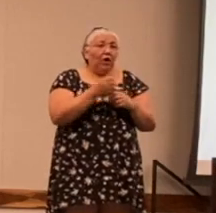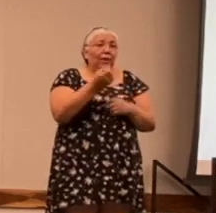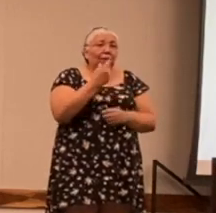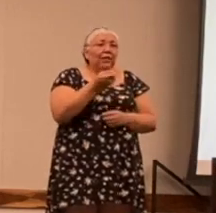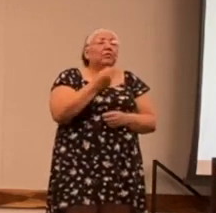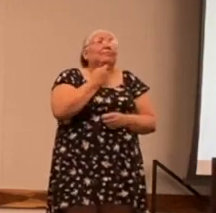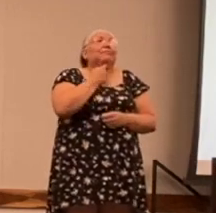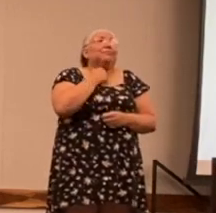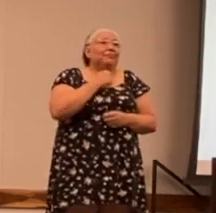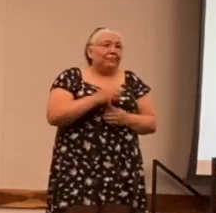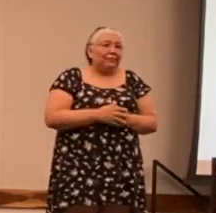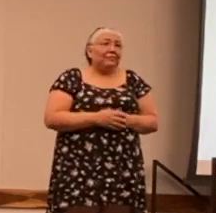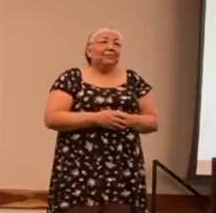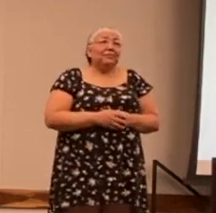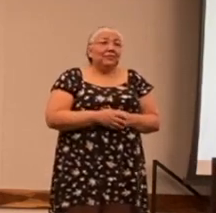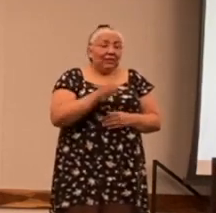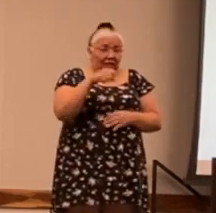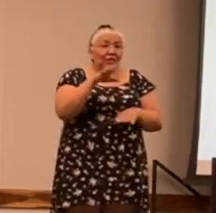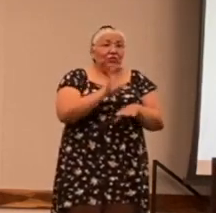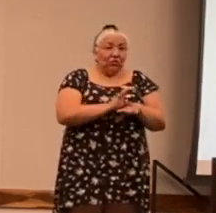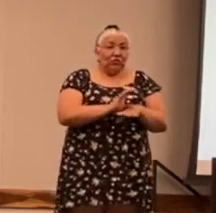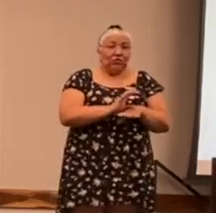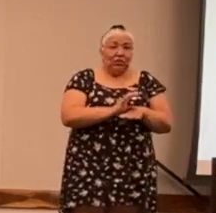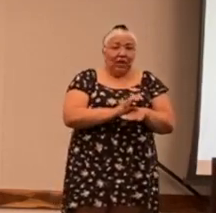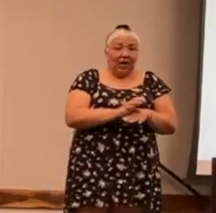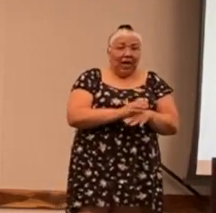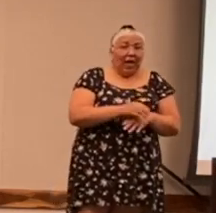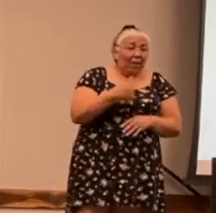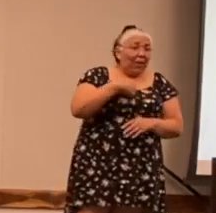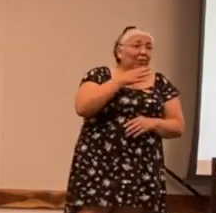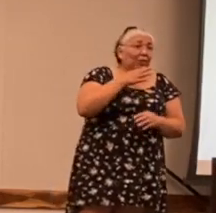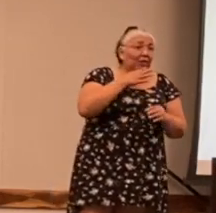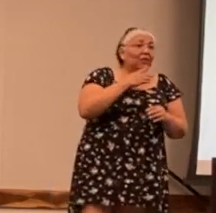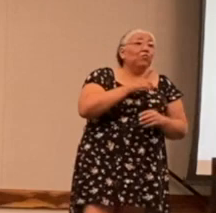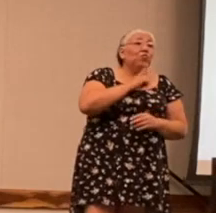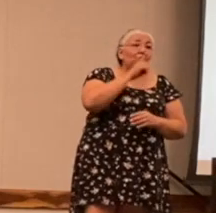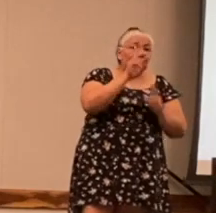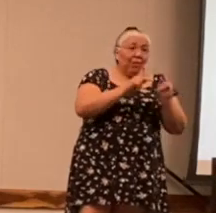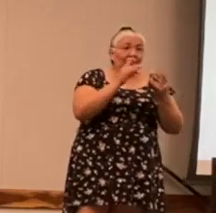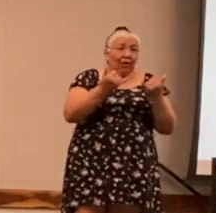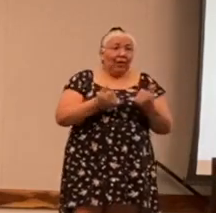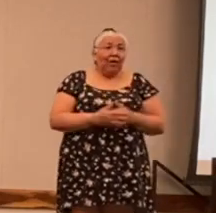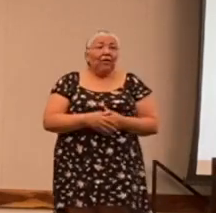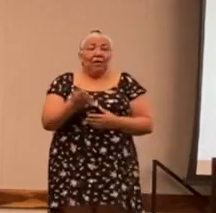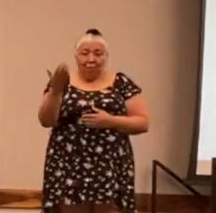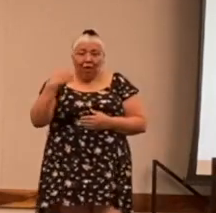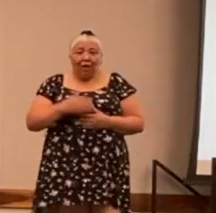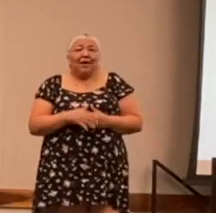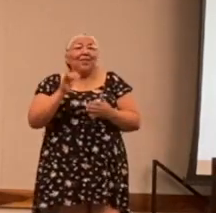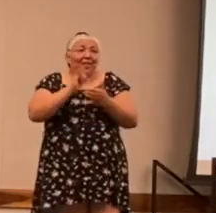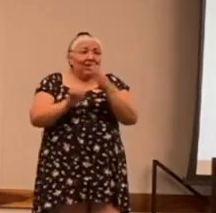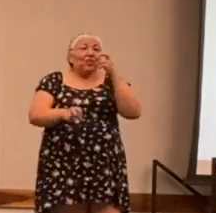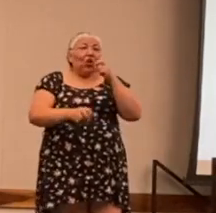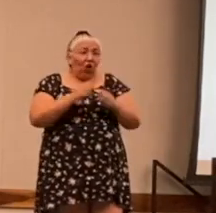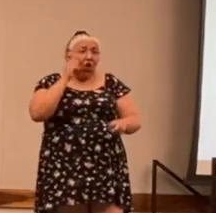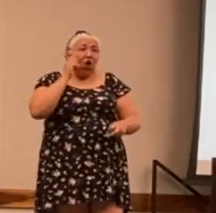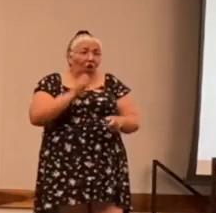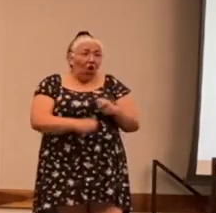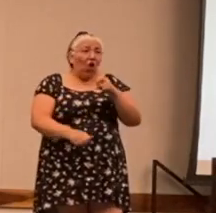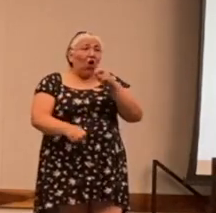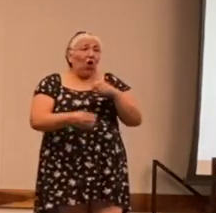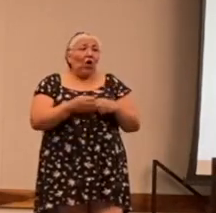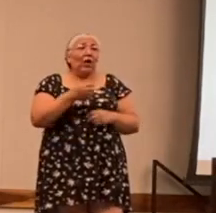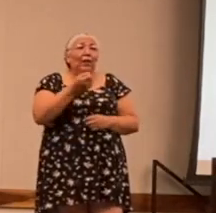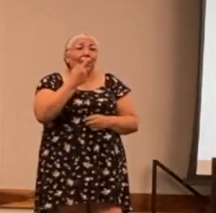swallow. Yes, church? Yes. Am I speaking to some real people right now? Come on. That is a hard pill